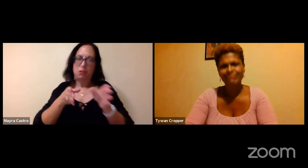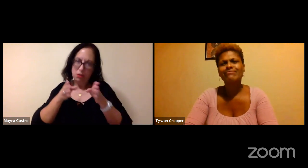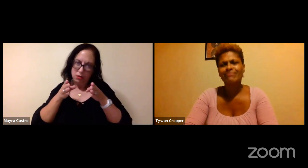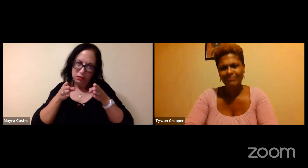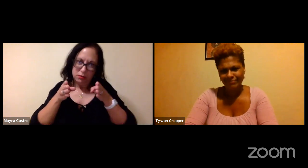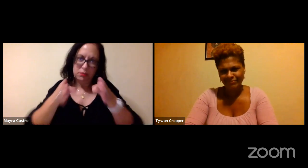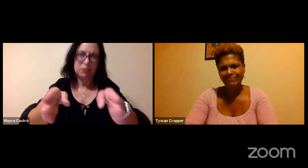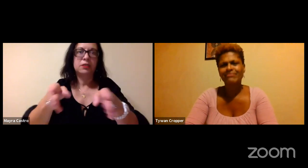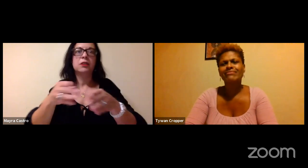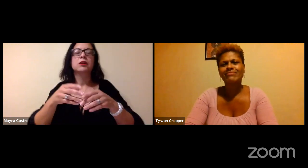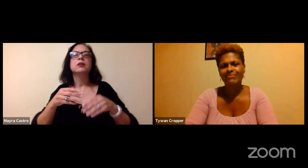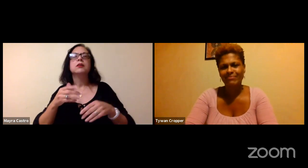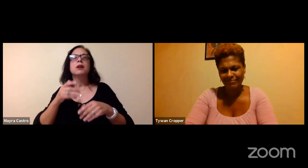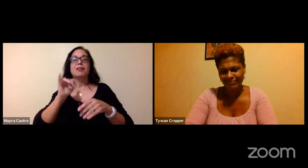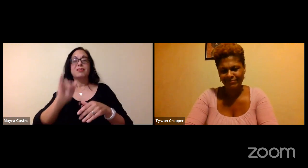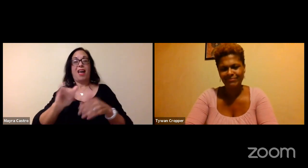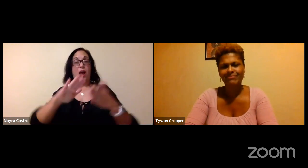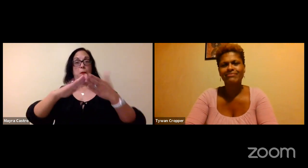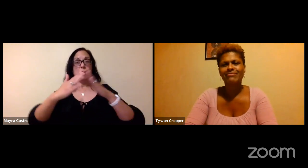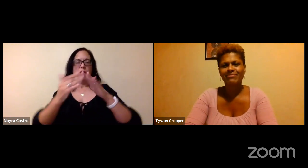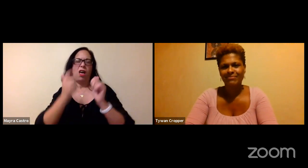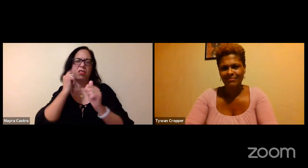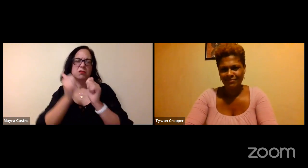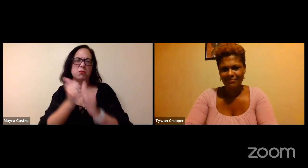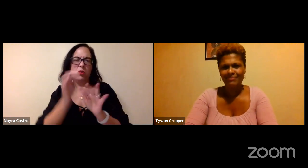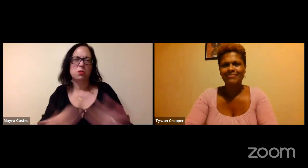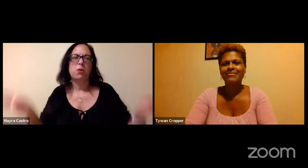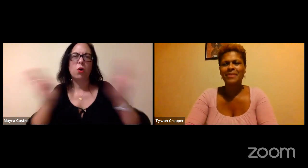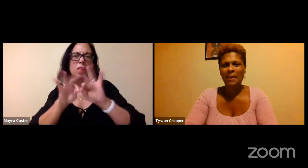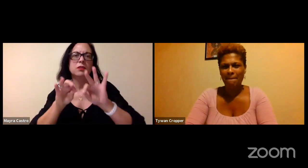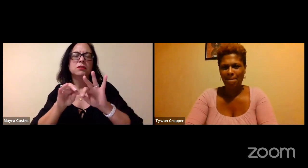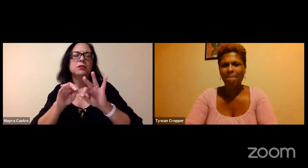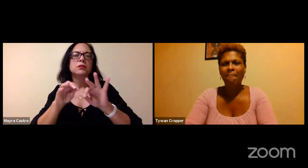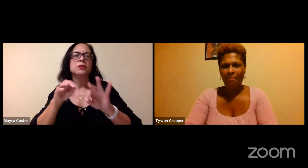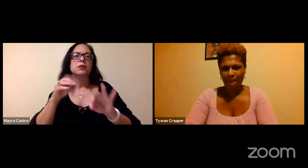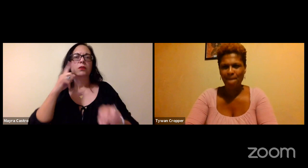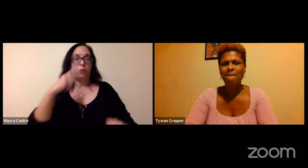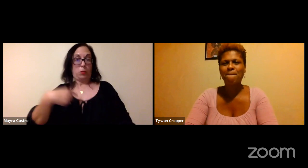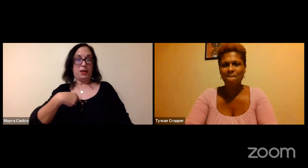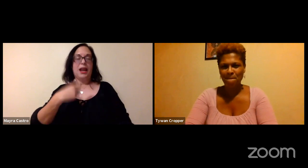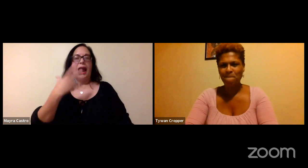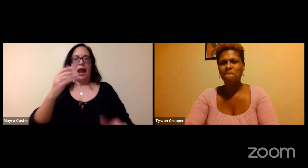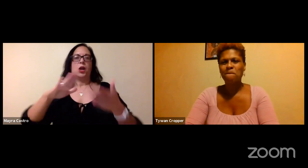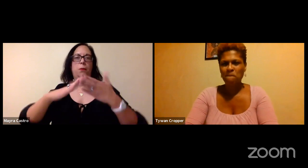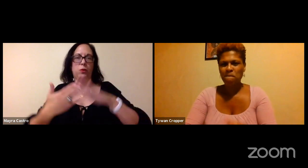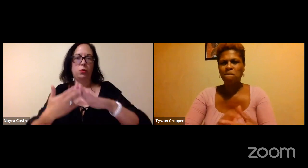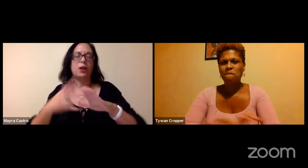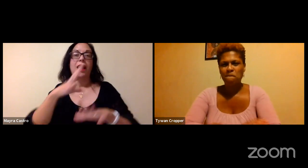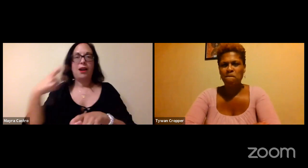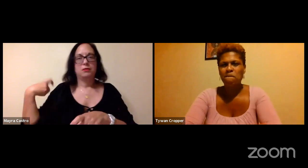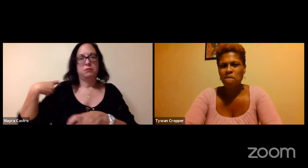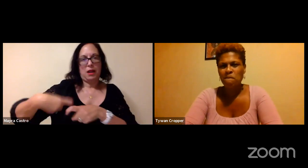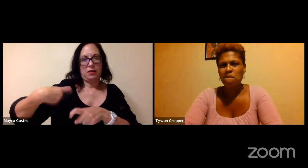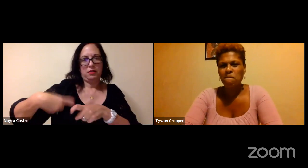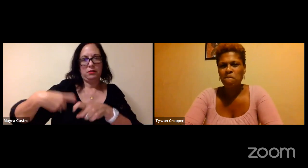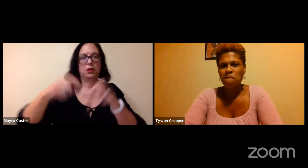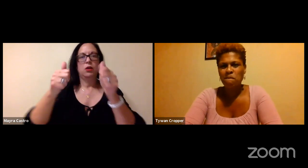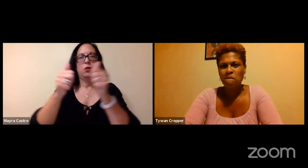It taught me not to take too many detours, to stay on the path.